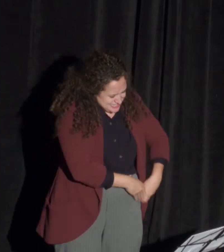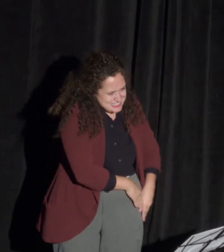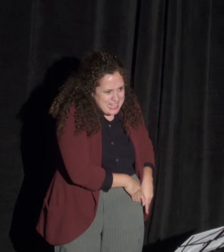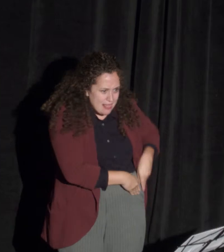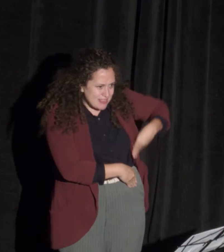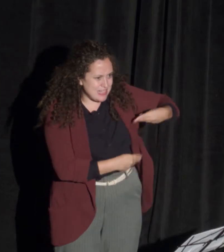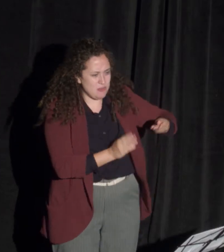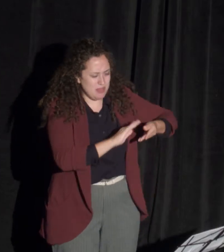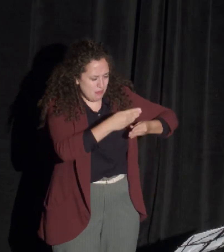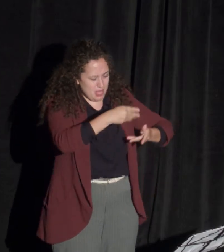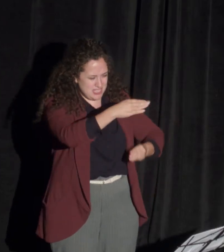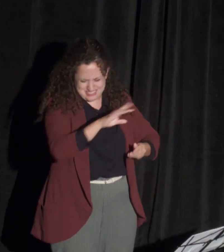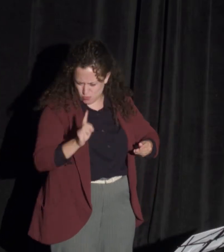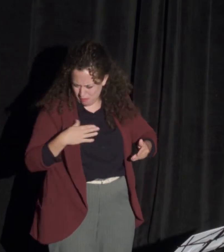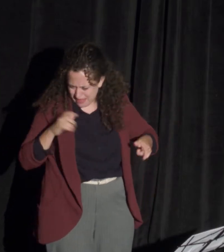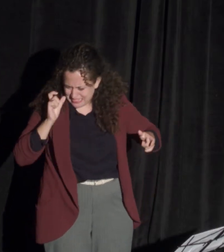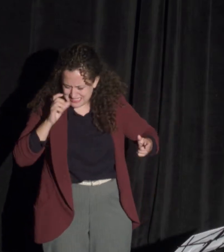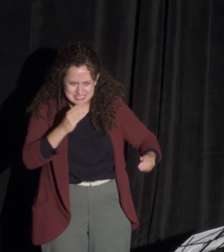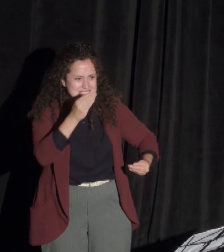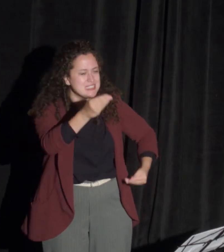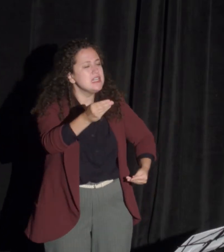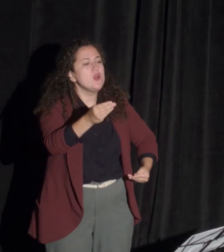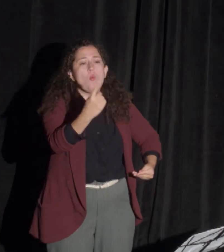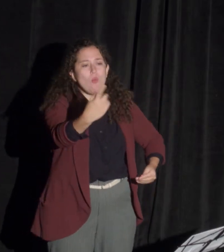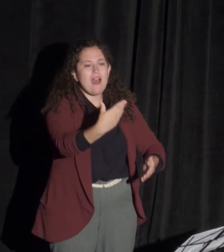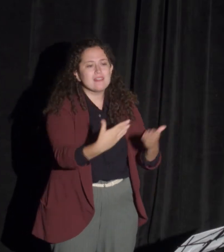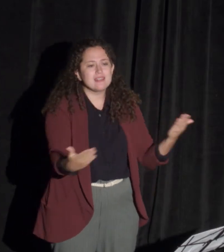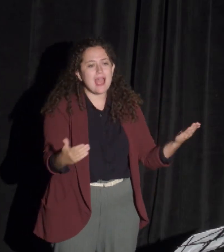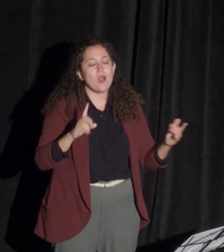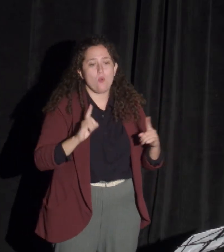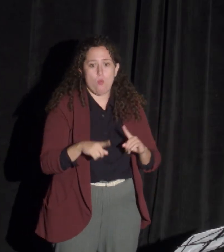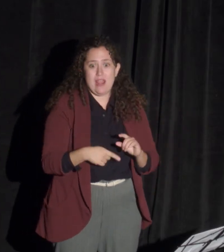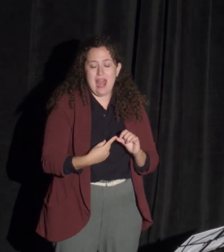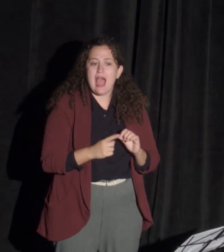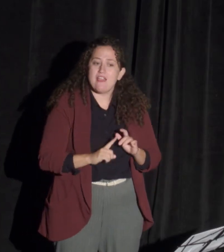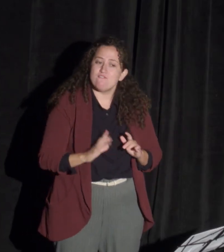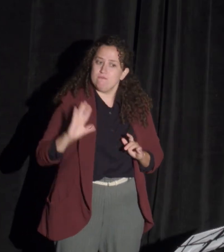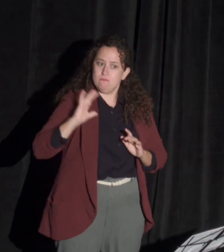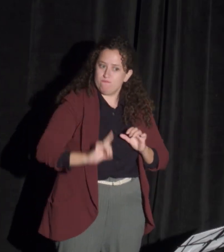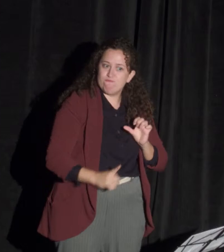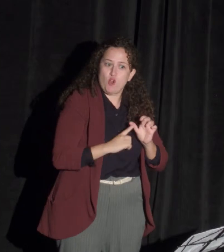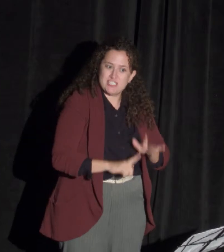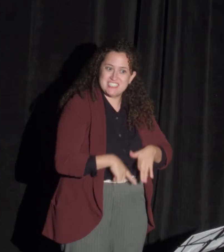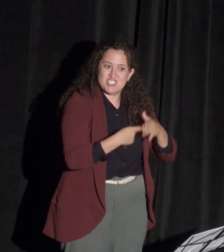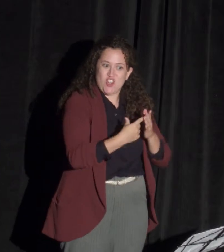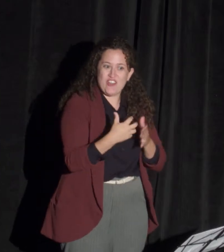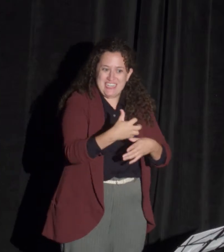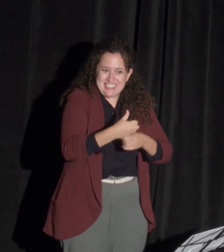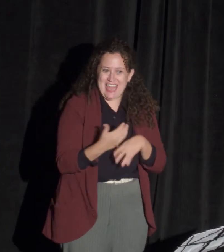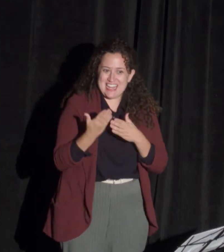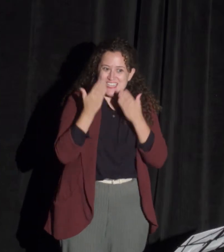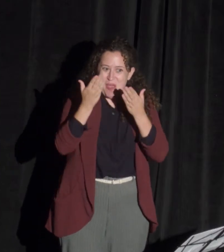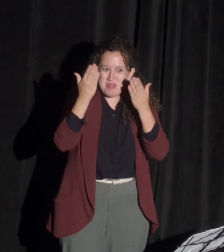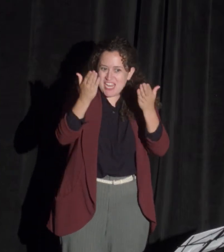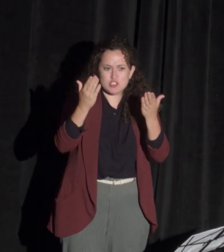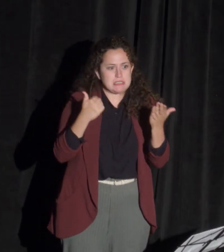some glasses. One of the things that when I first started getting nominations, I didn't need glasses. This is